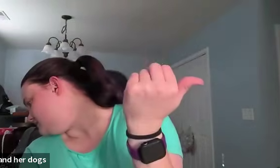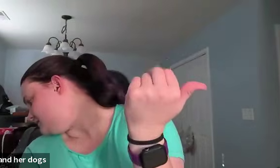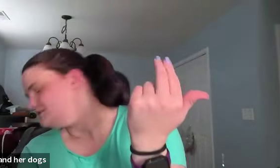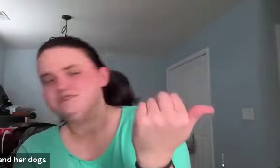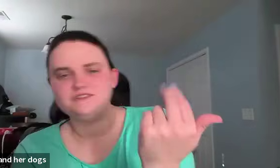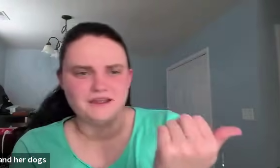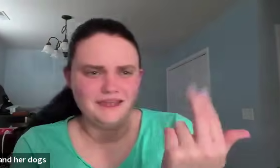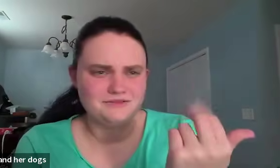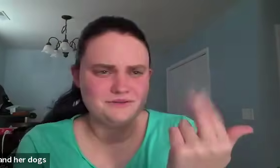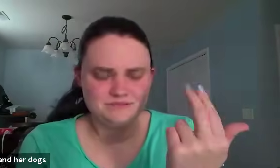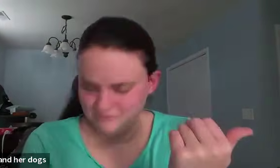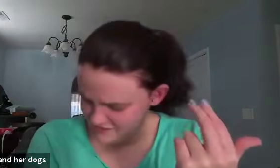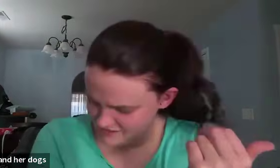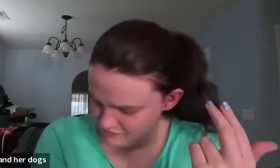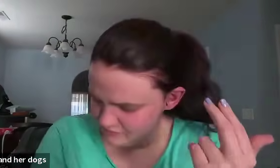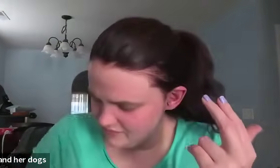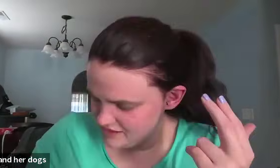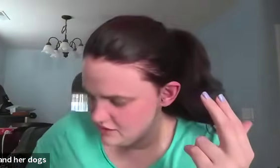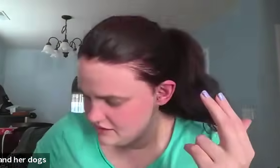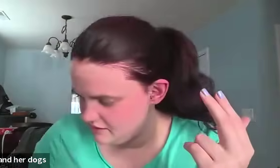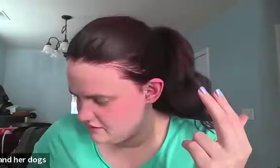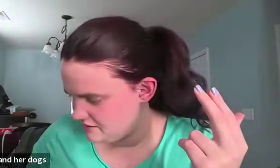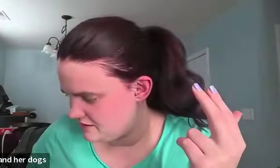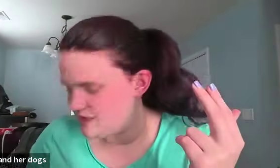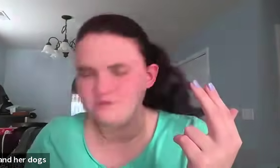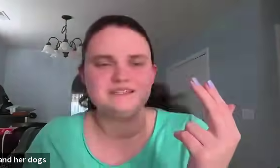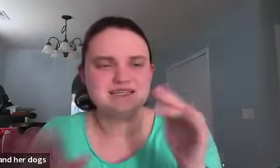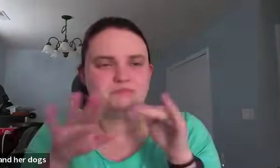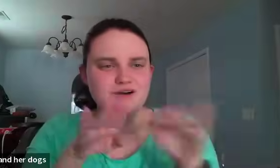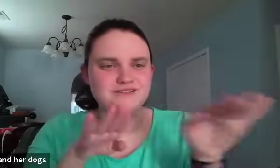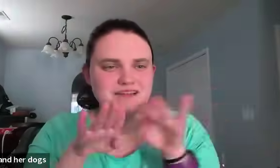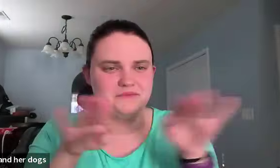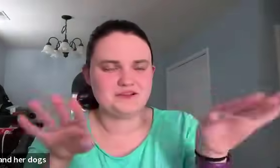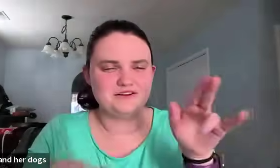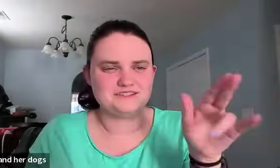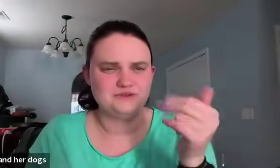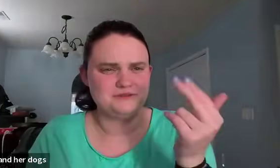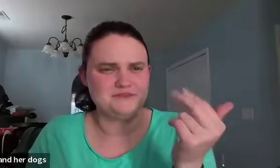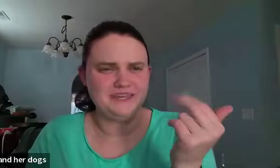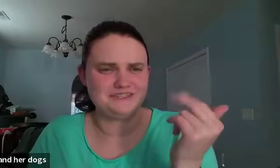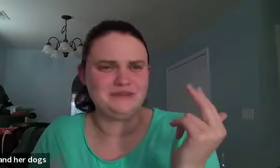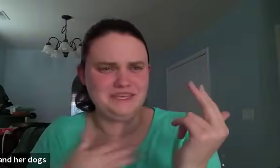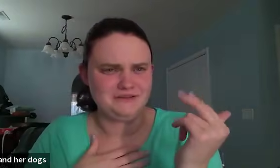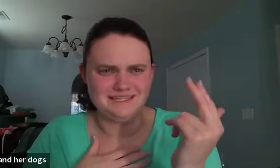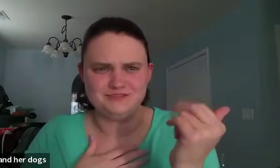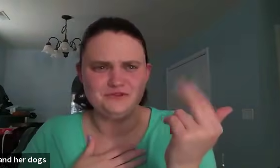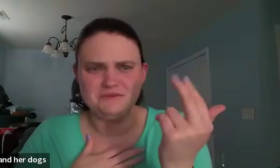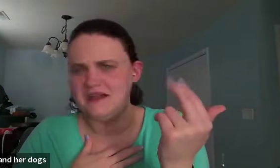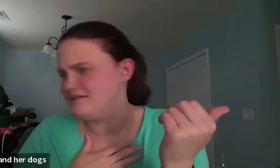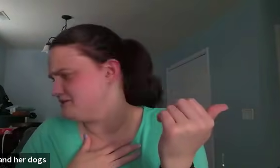Come in here. Sorry. My dog his paws are like coming across the floor and it was making a squeaky noise and it was freaking me out at